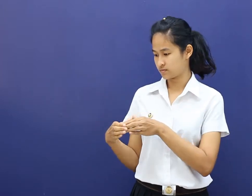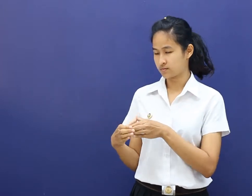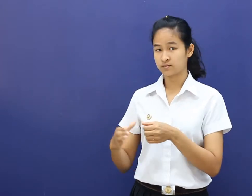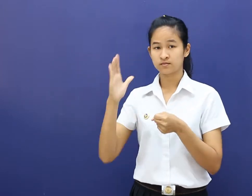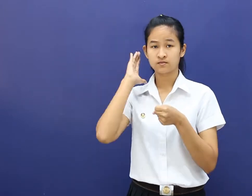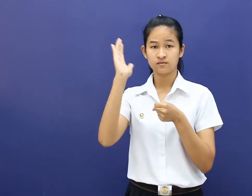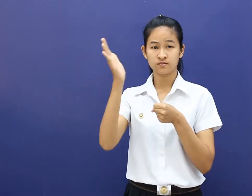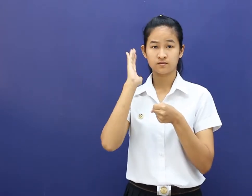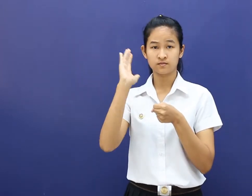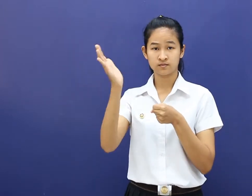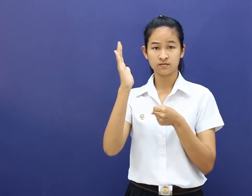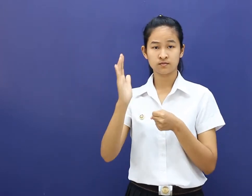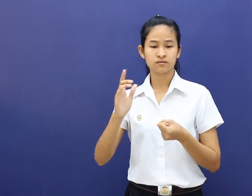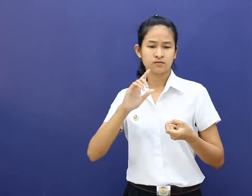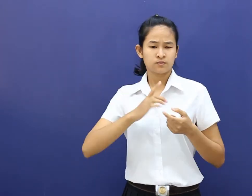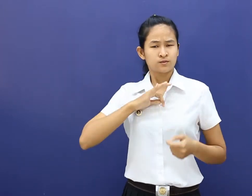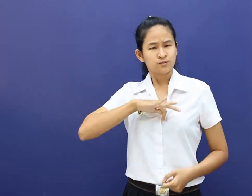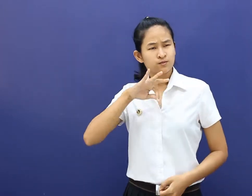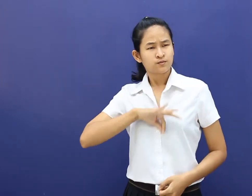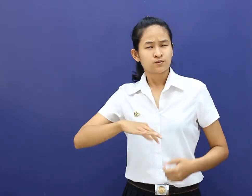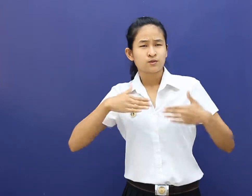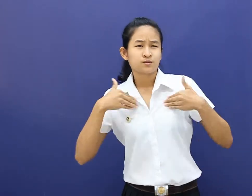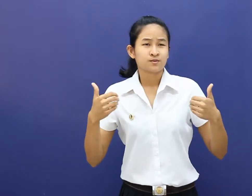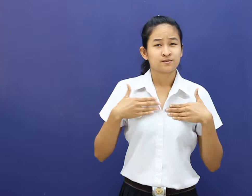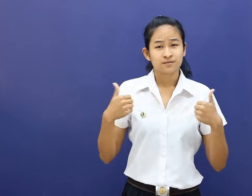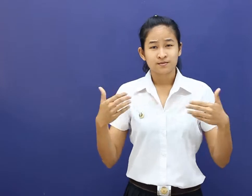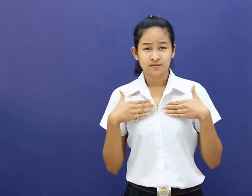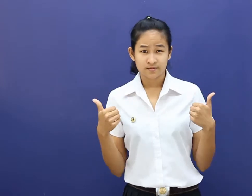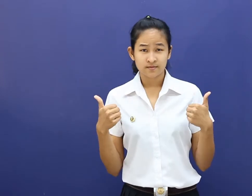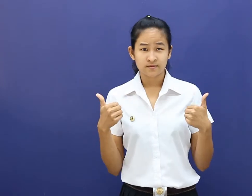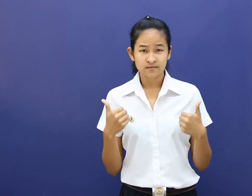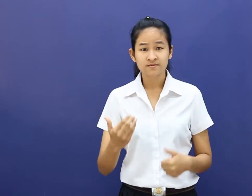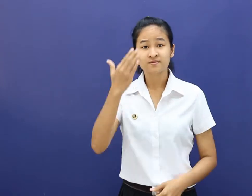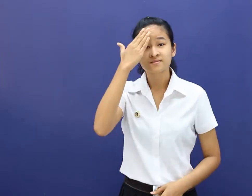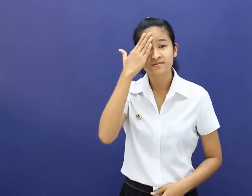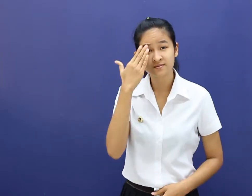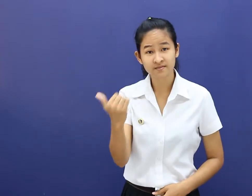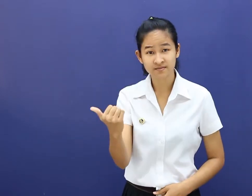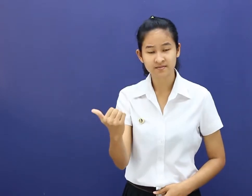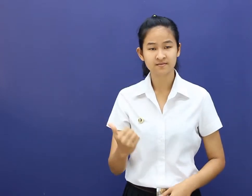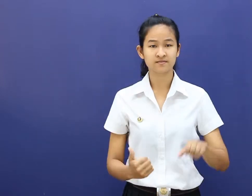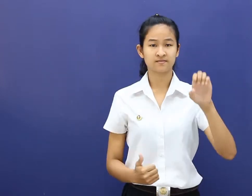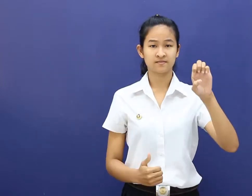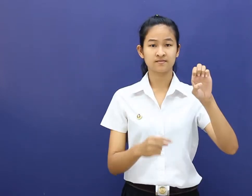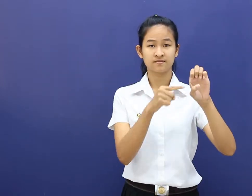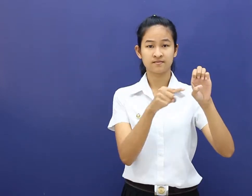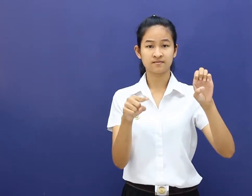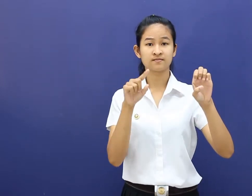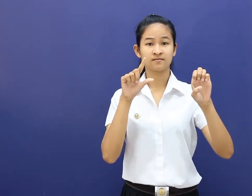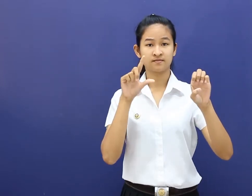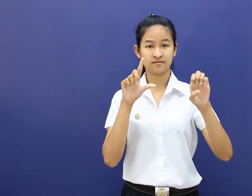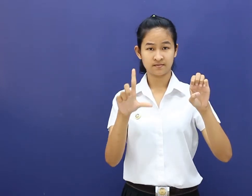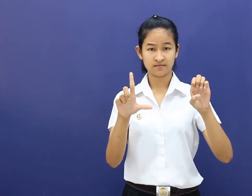Mahidol University in Thailand. We are very glad to have the opportunity to attend